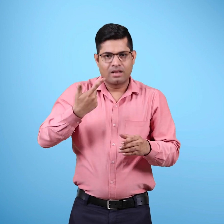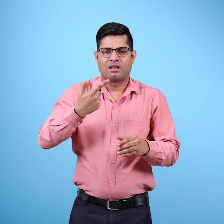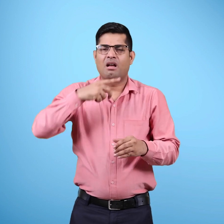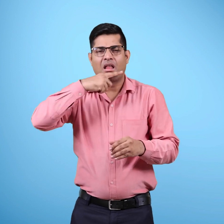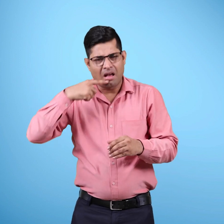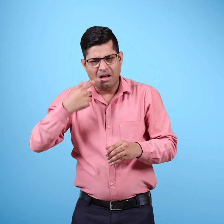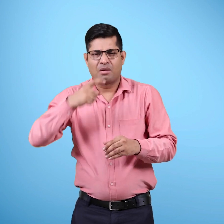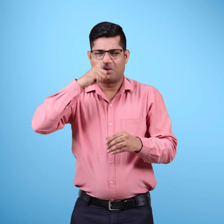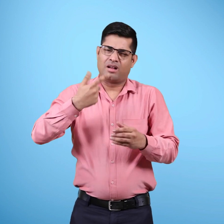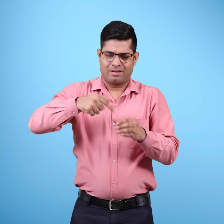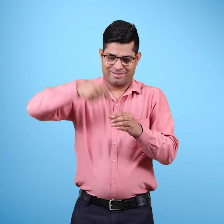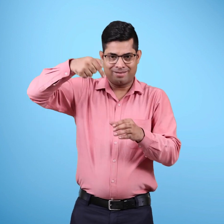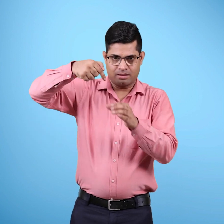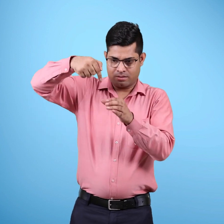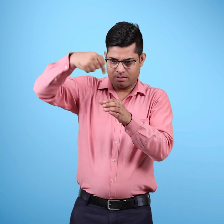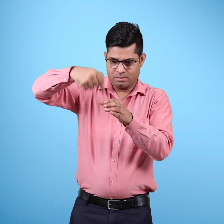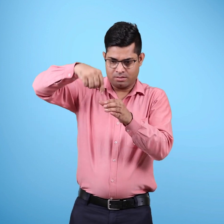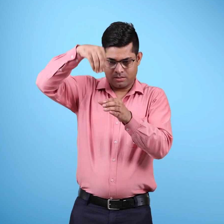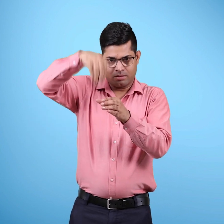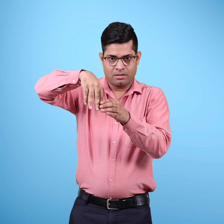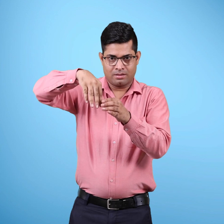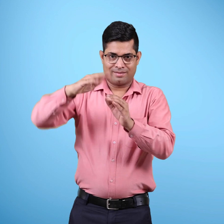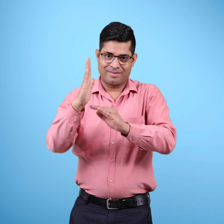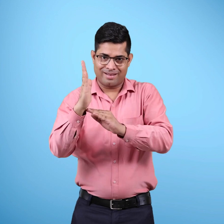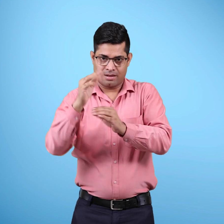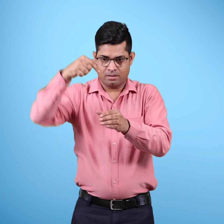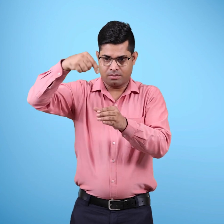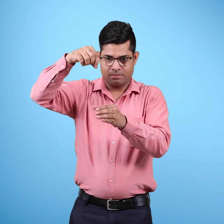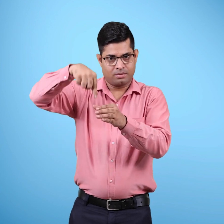Add a few drops of red or blue ink to the water.